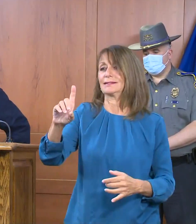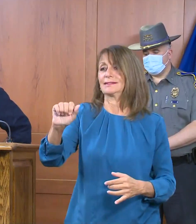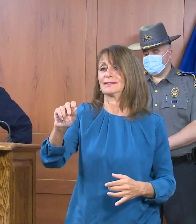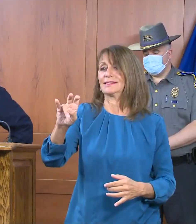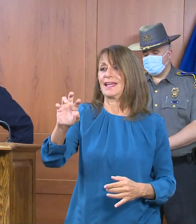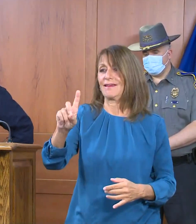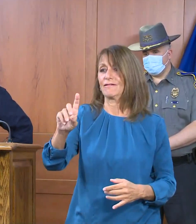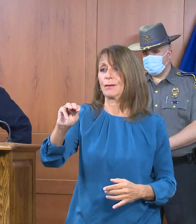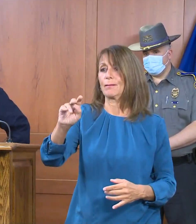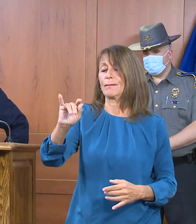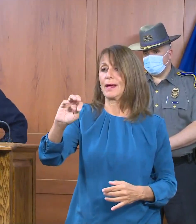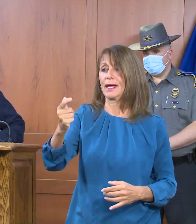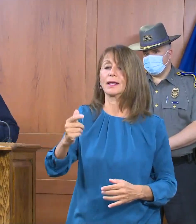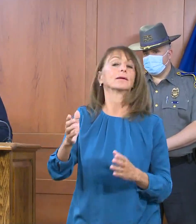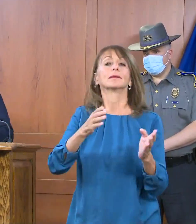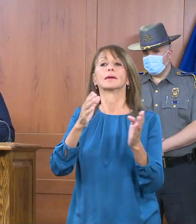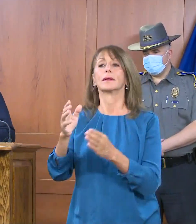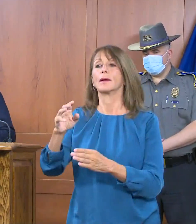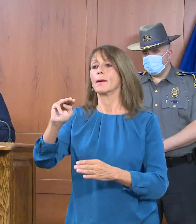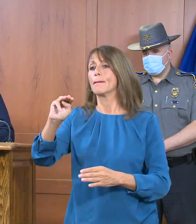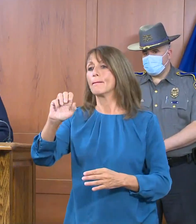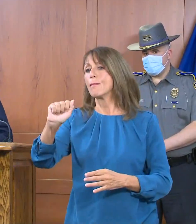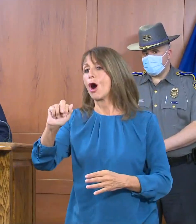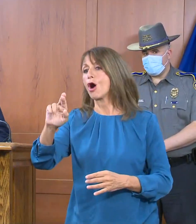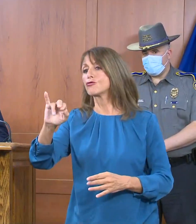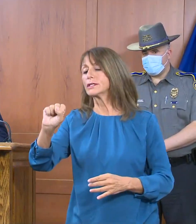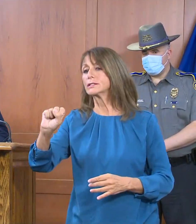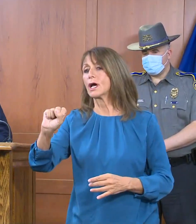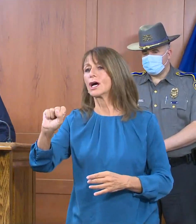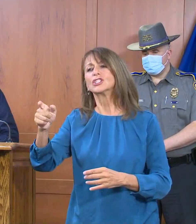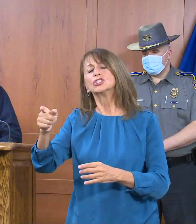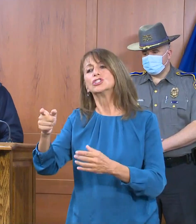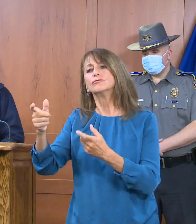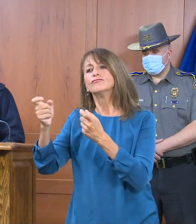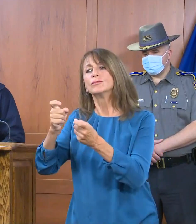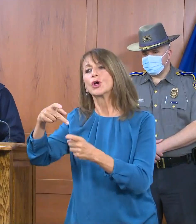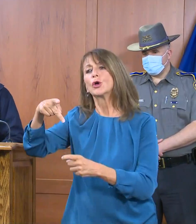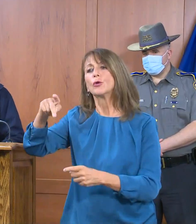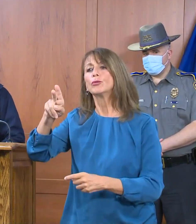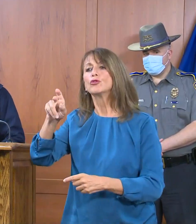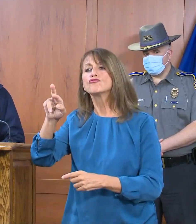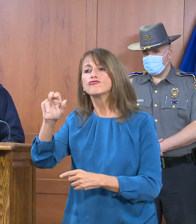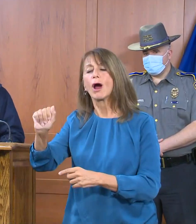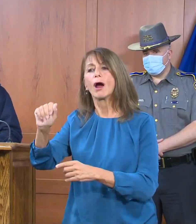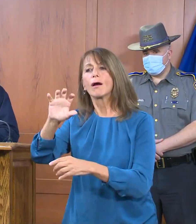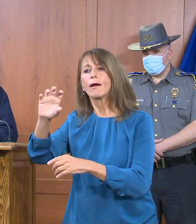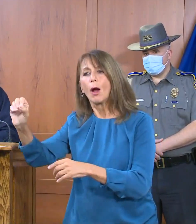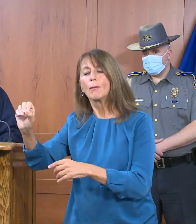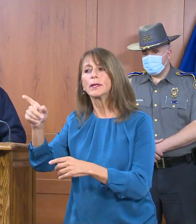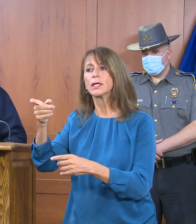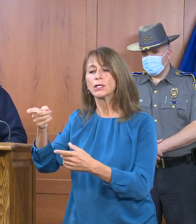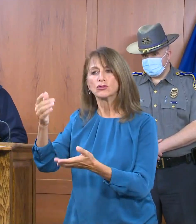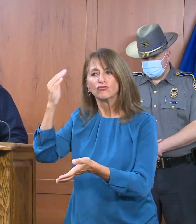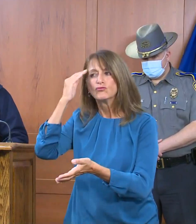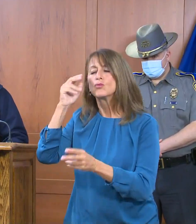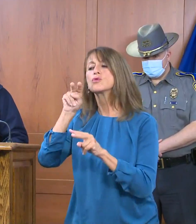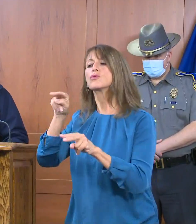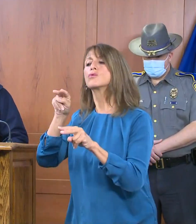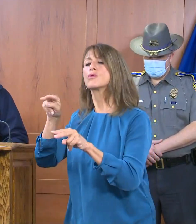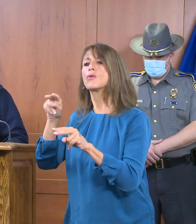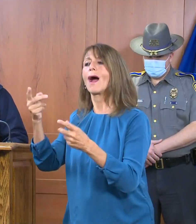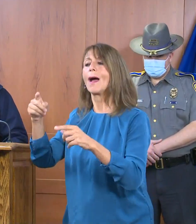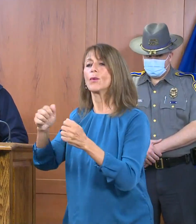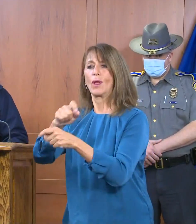Brenda, Regina, Marissa Gillette, I think you know Marissa, runs Pura. And very close relationship in terms of monitoring what's going on